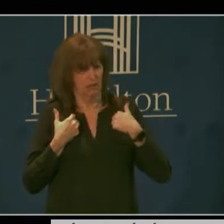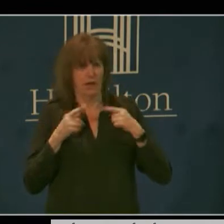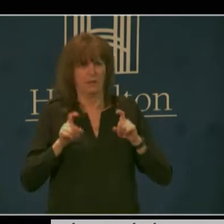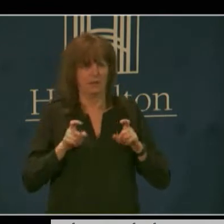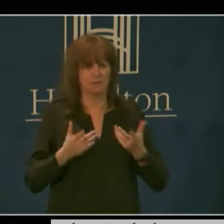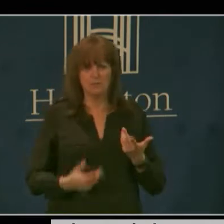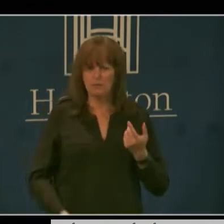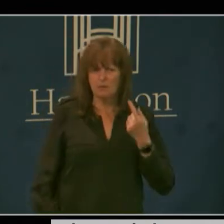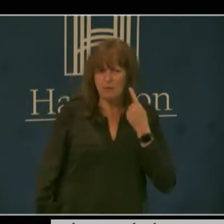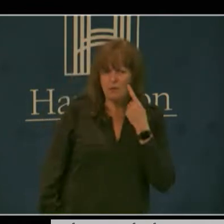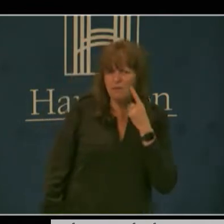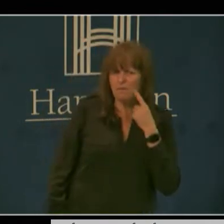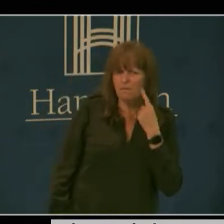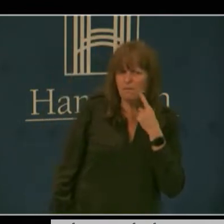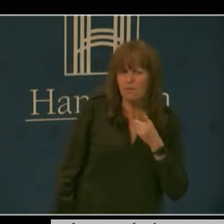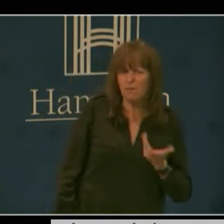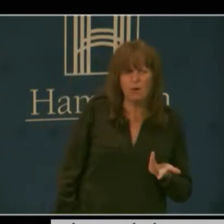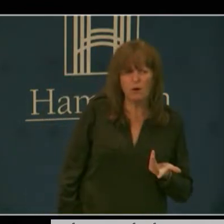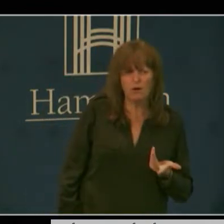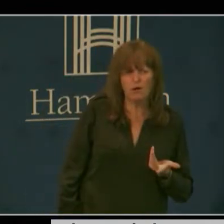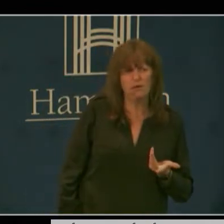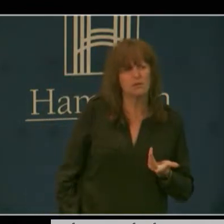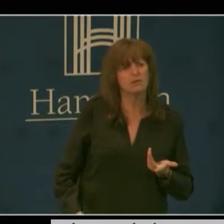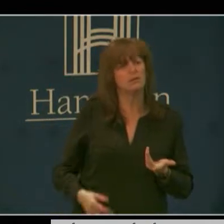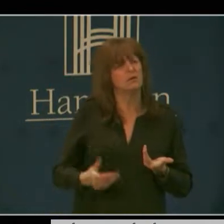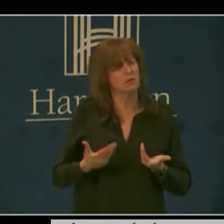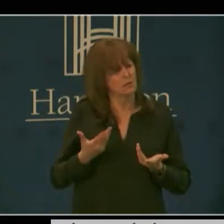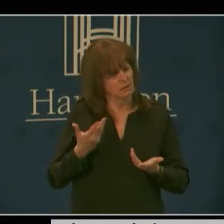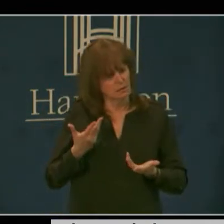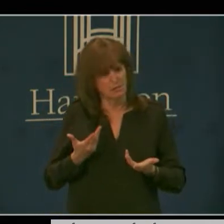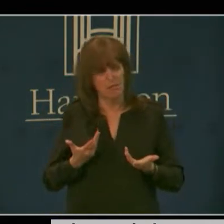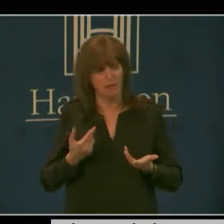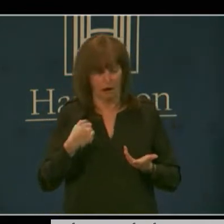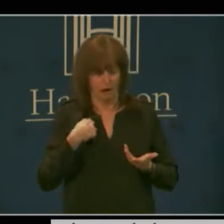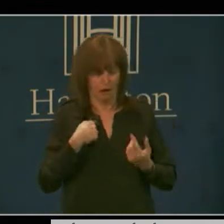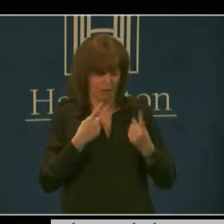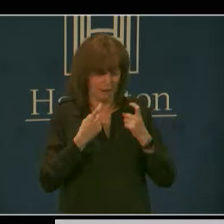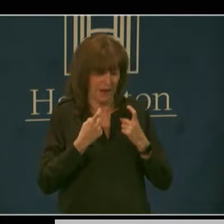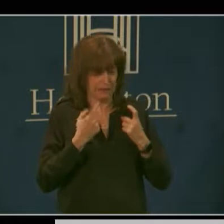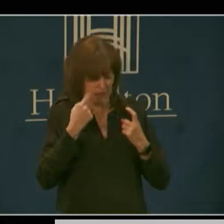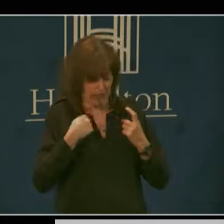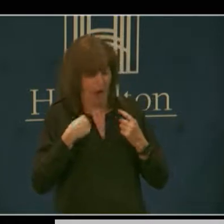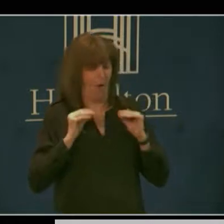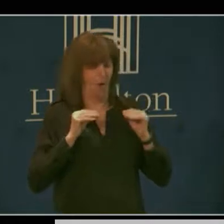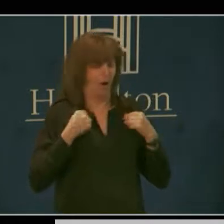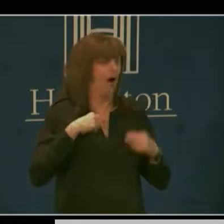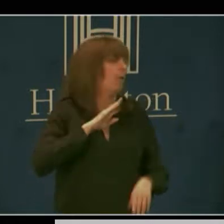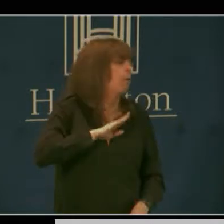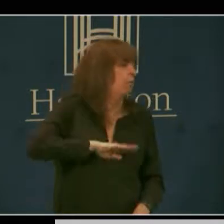is to know one way or another whether the illness that they're experiencing is due to